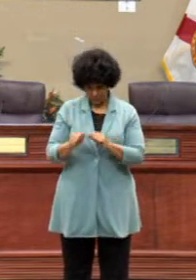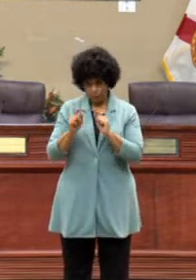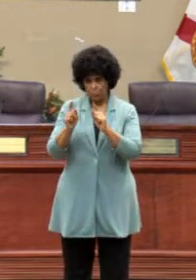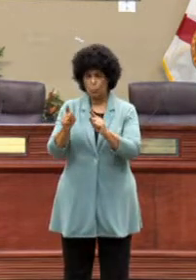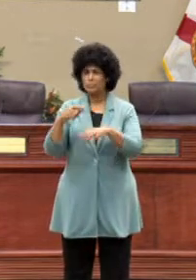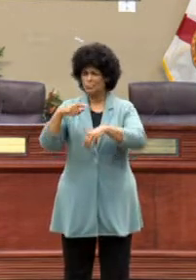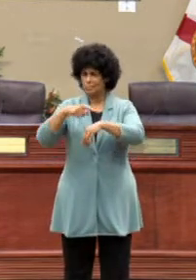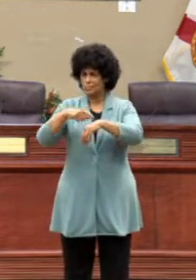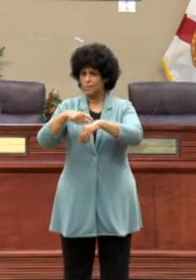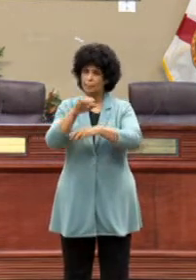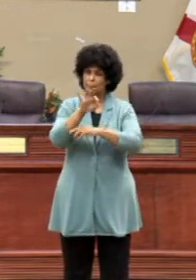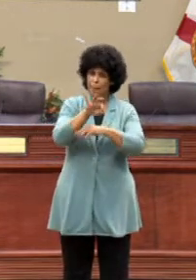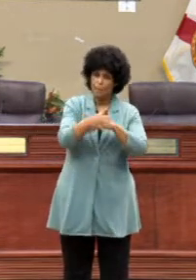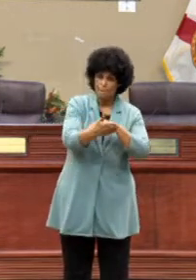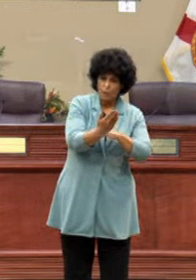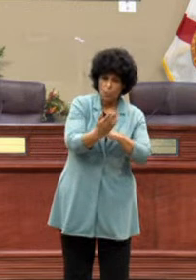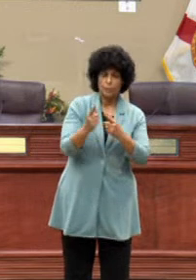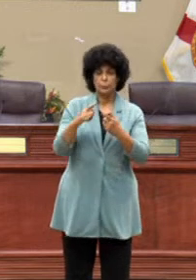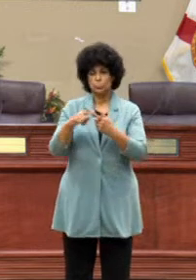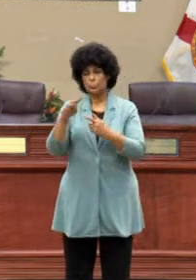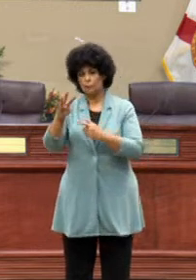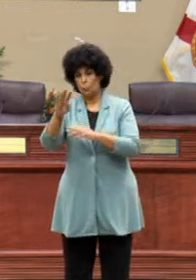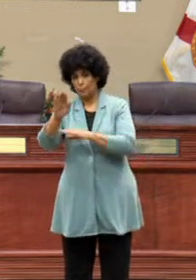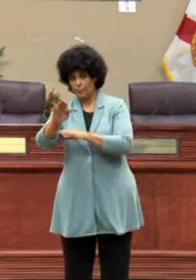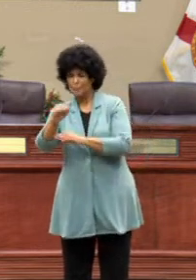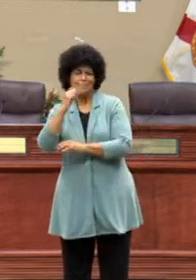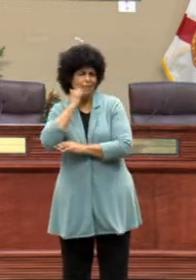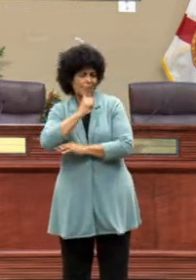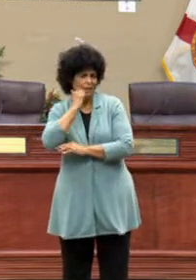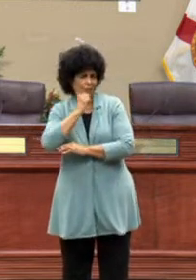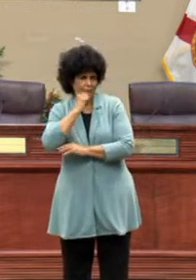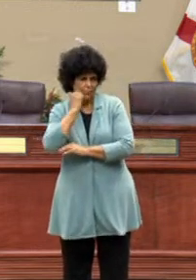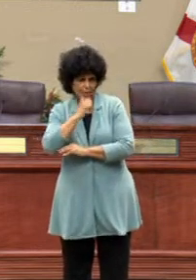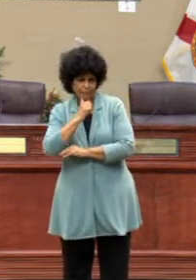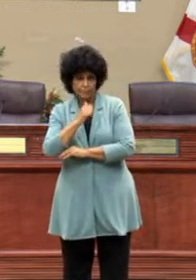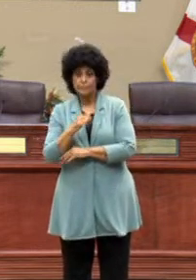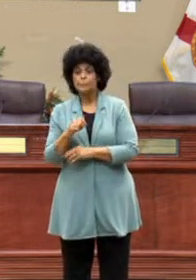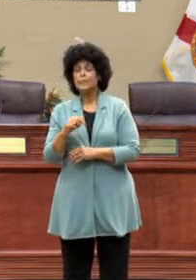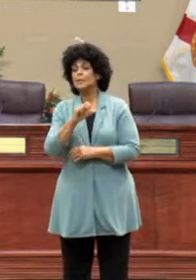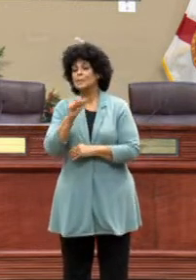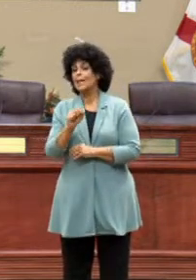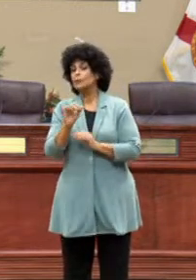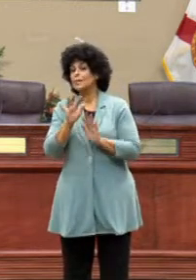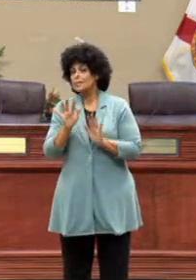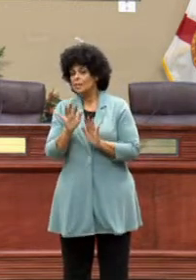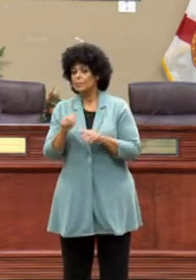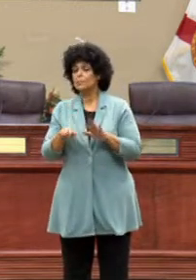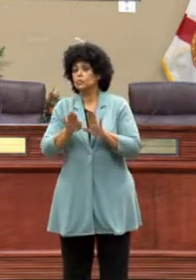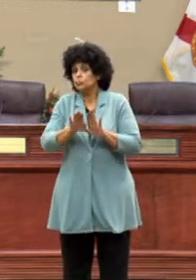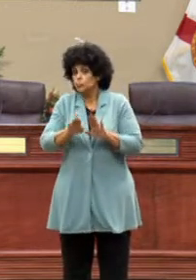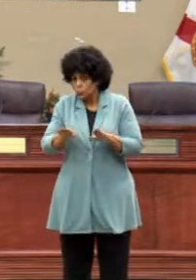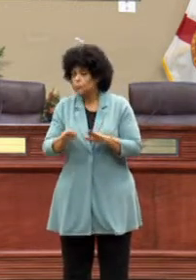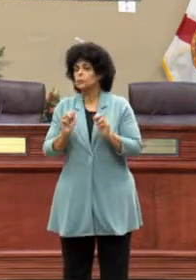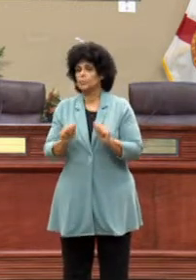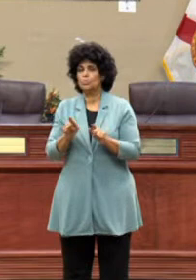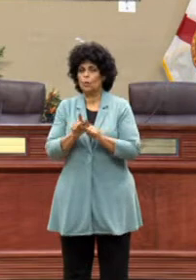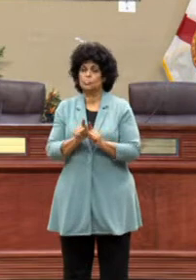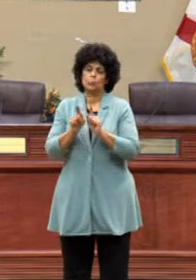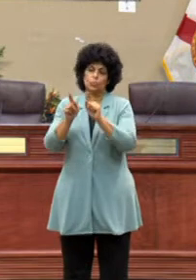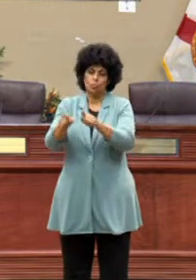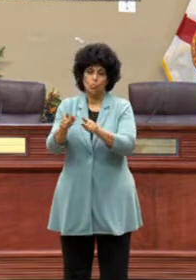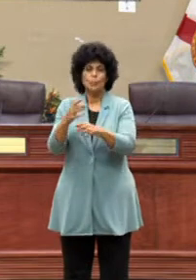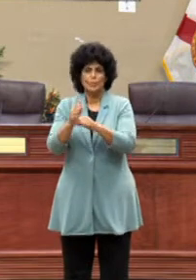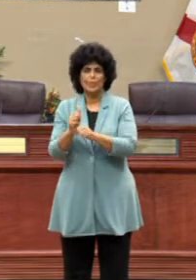9 a.m. and 4 p.m. 7 days a week. On the weekends, children can receive the